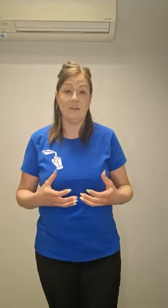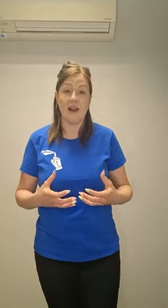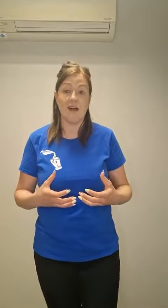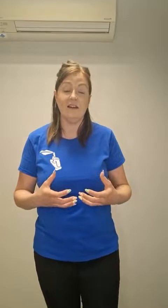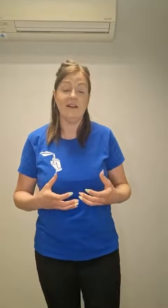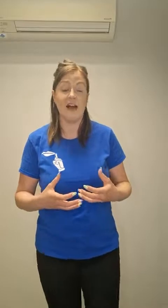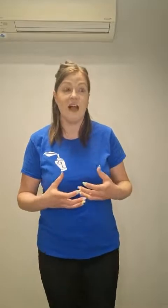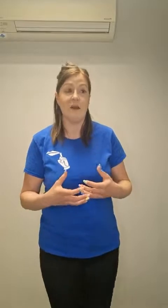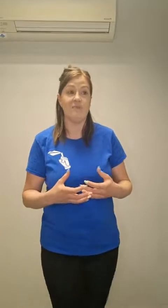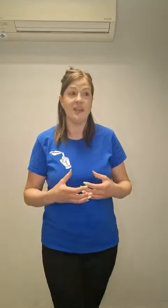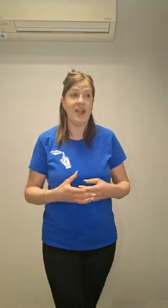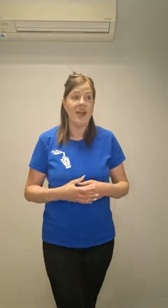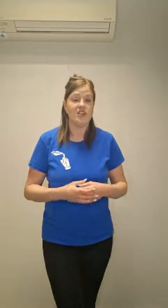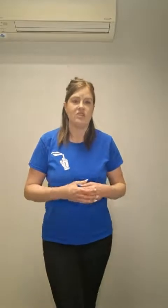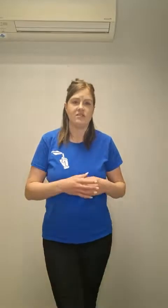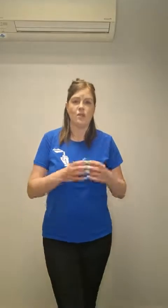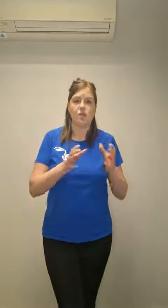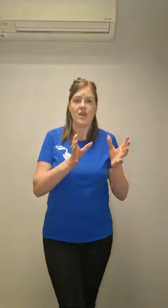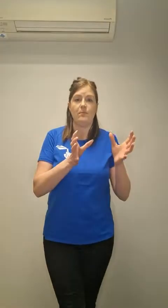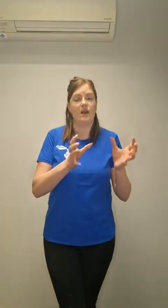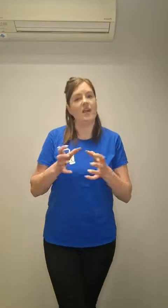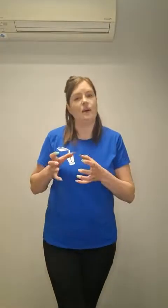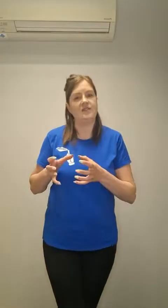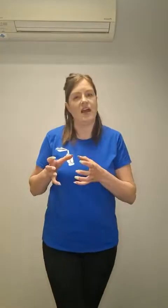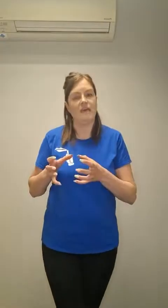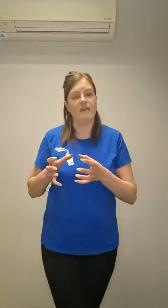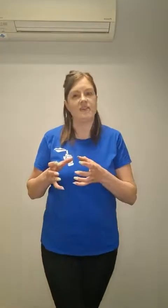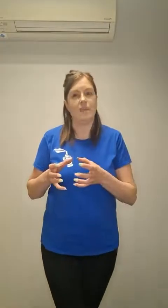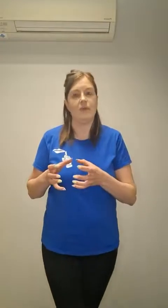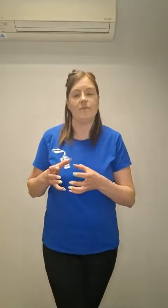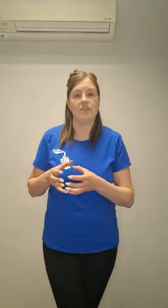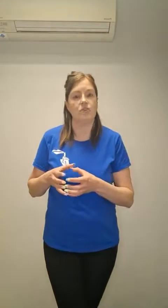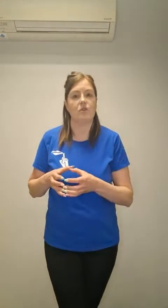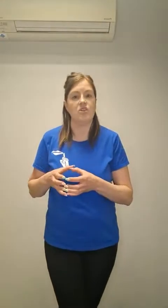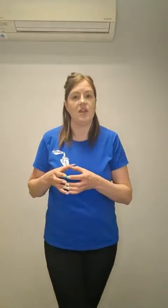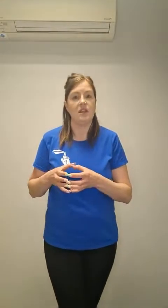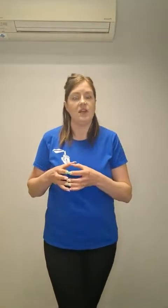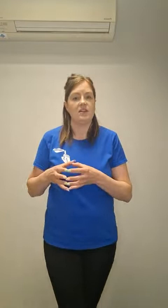similar. It's just that we break ours down in a separate methodology that's